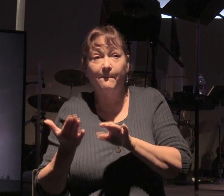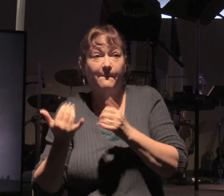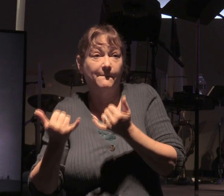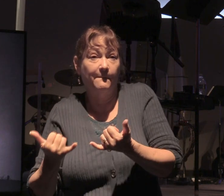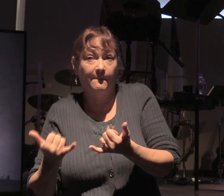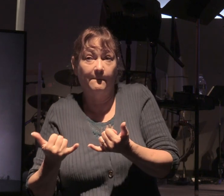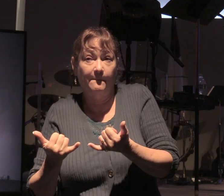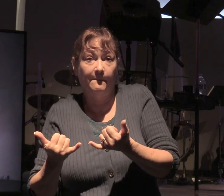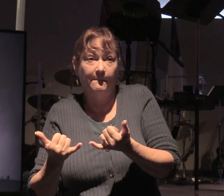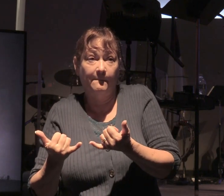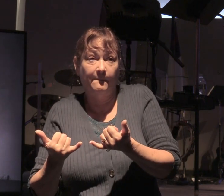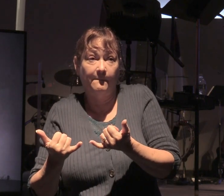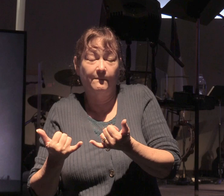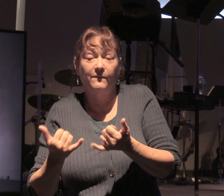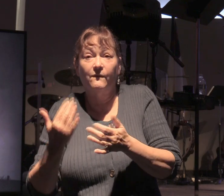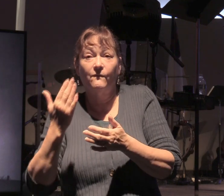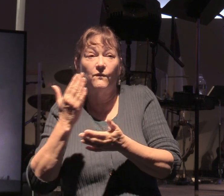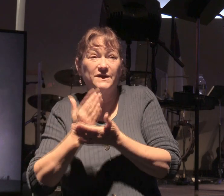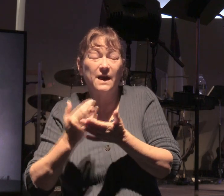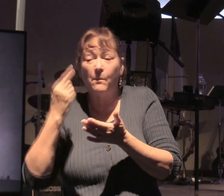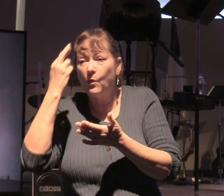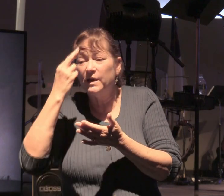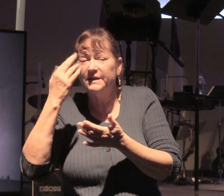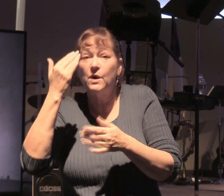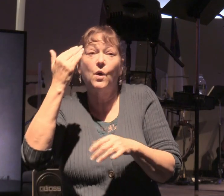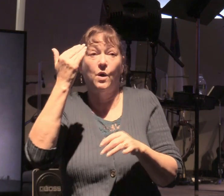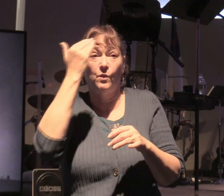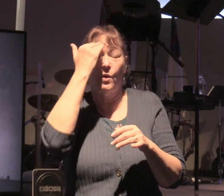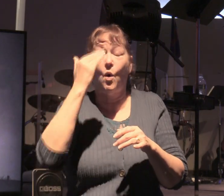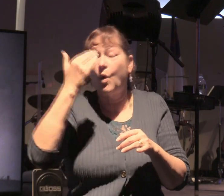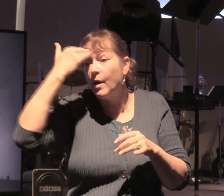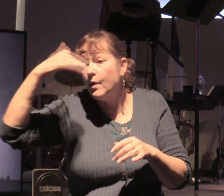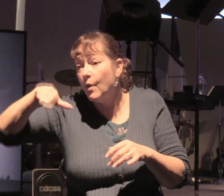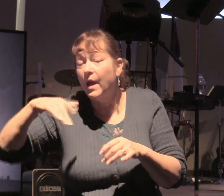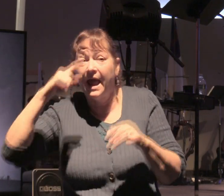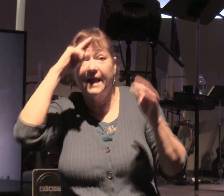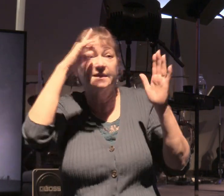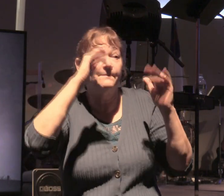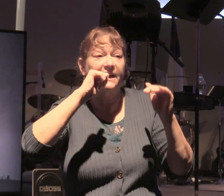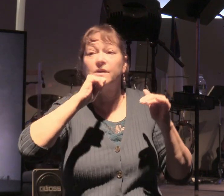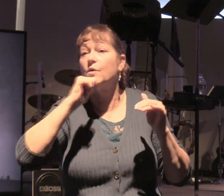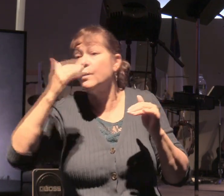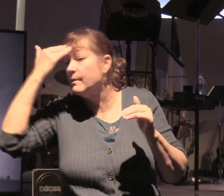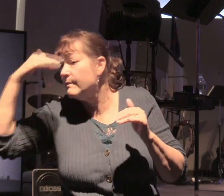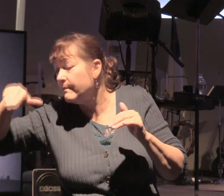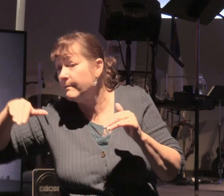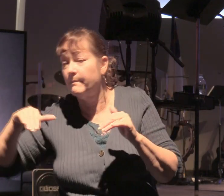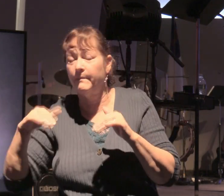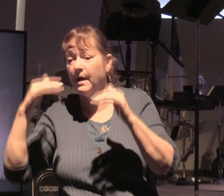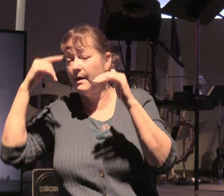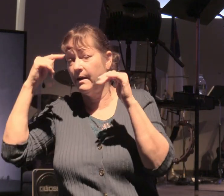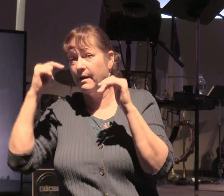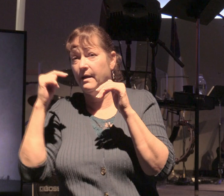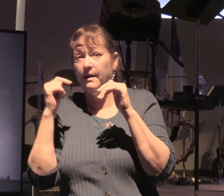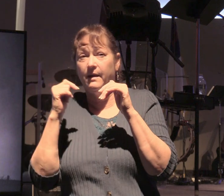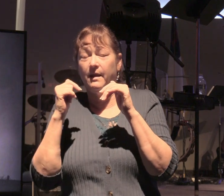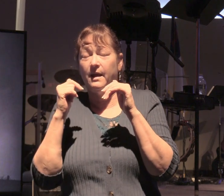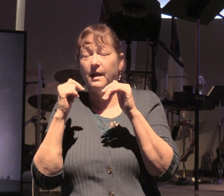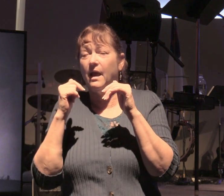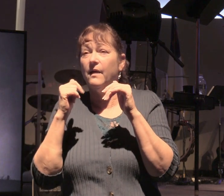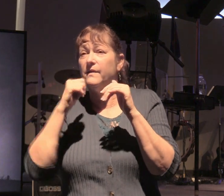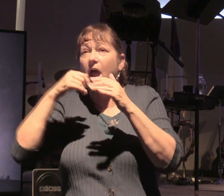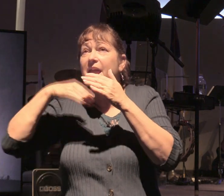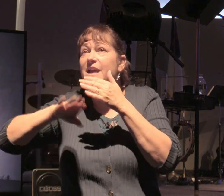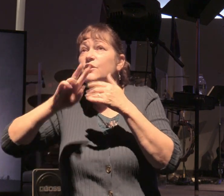today, for some reason, known or unknown, expected or unexpected, they would not enter into that kingdom.